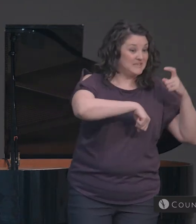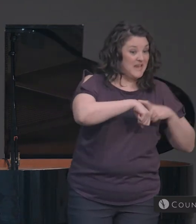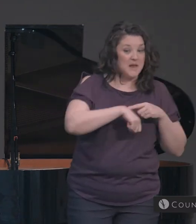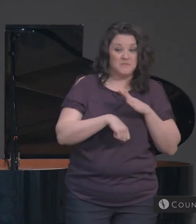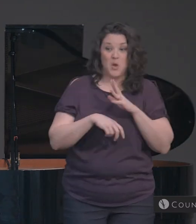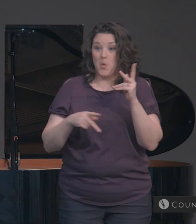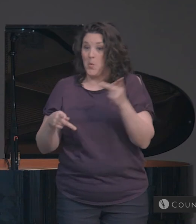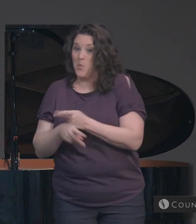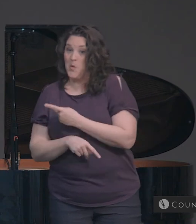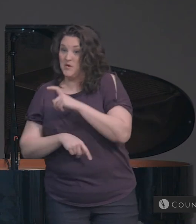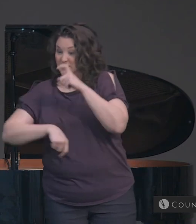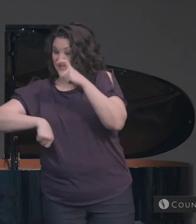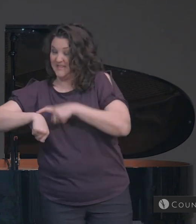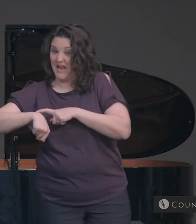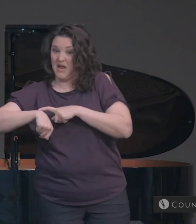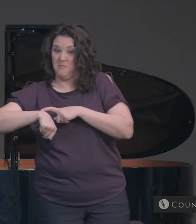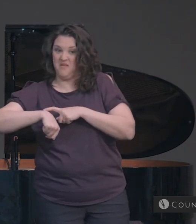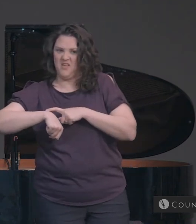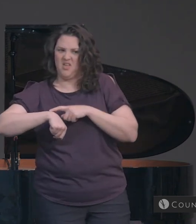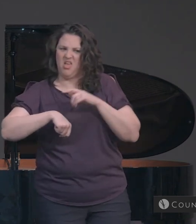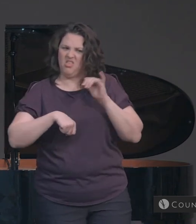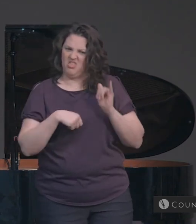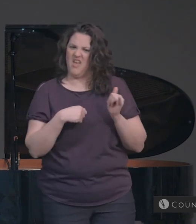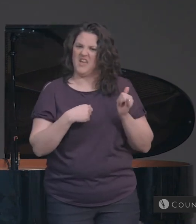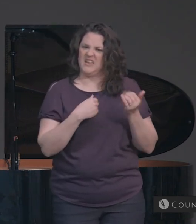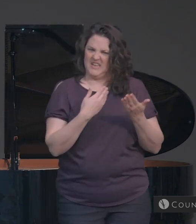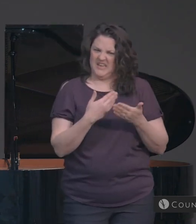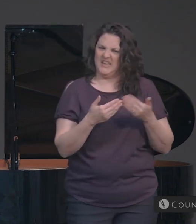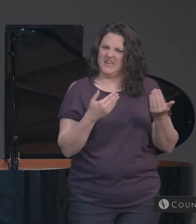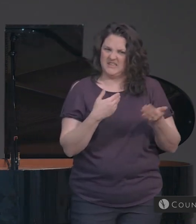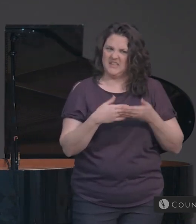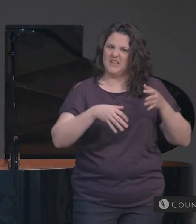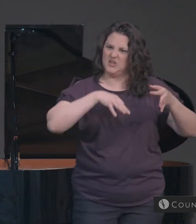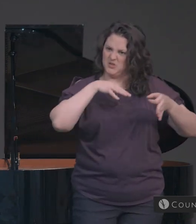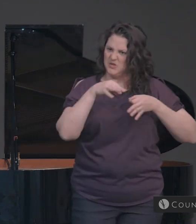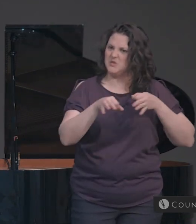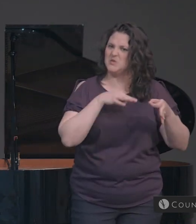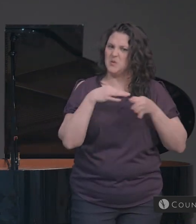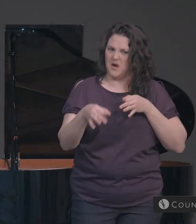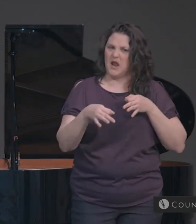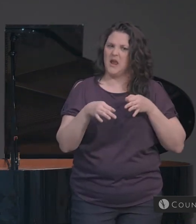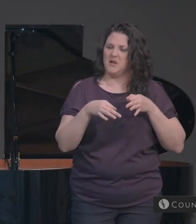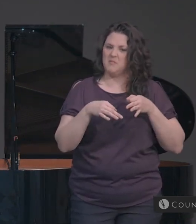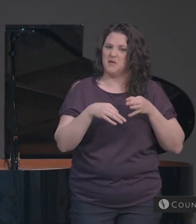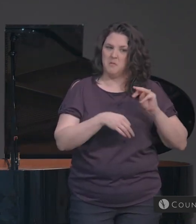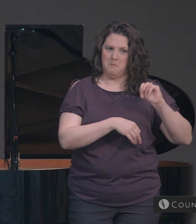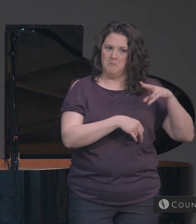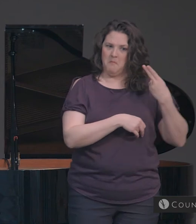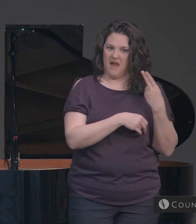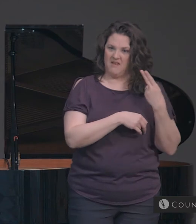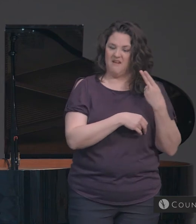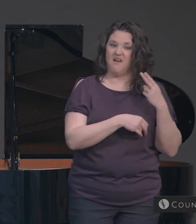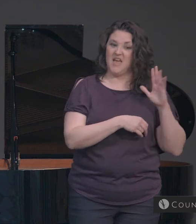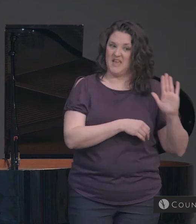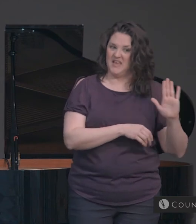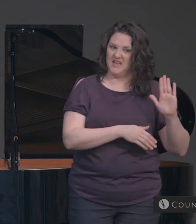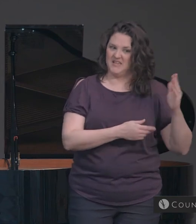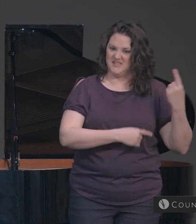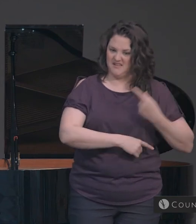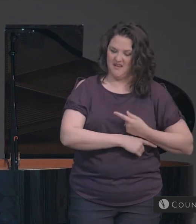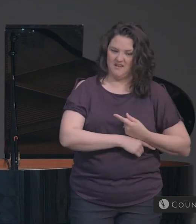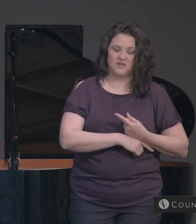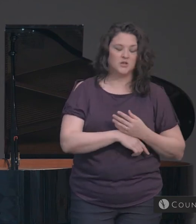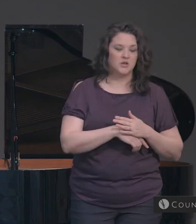times. That could very easily be the description of the times of Micah. Because in both the northern